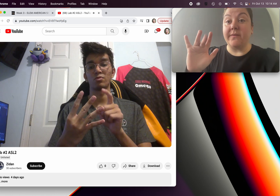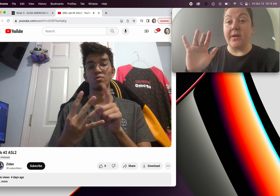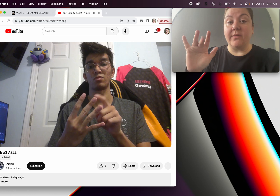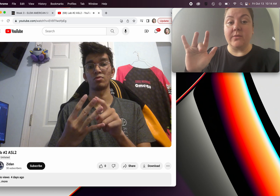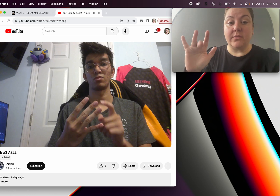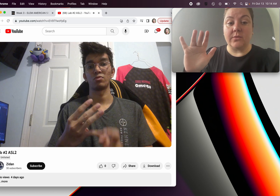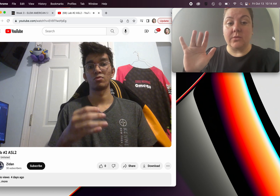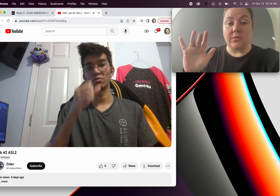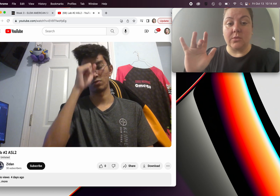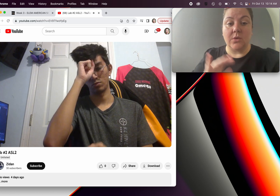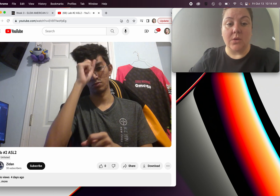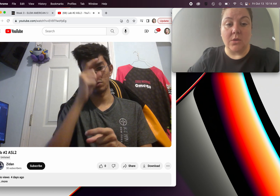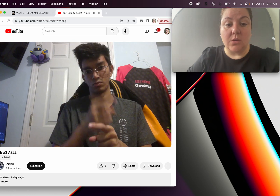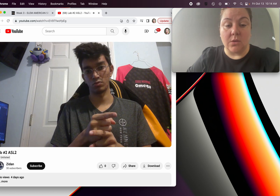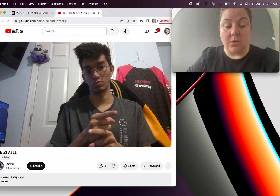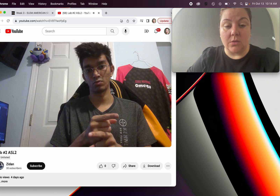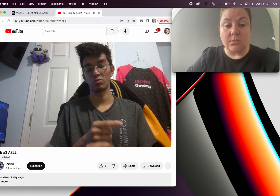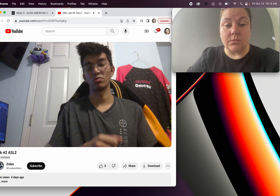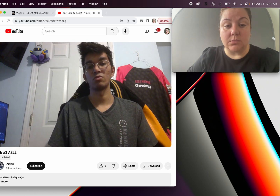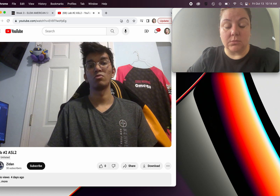Issue 25.